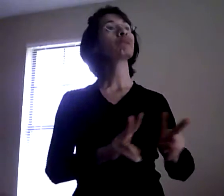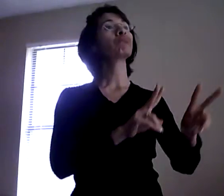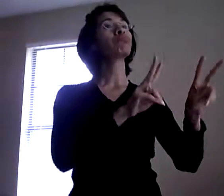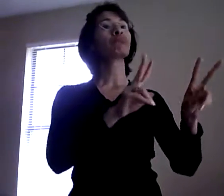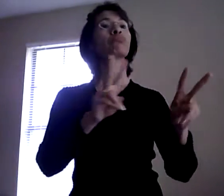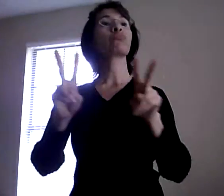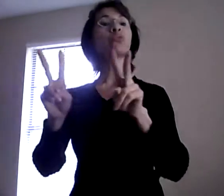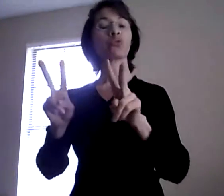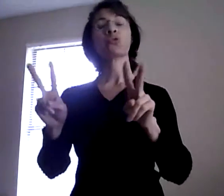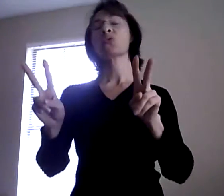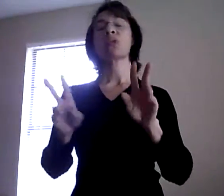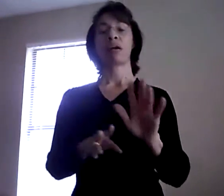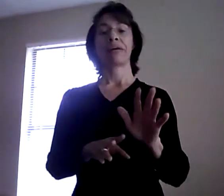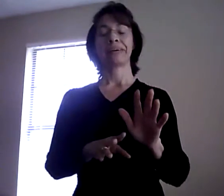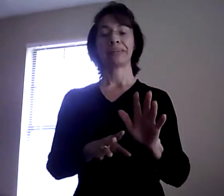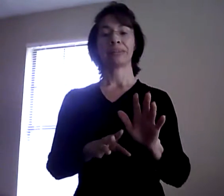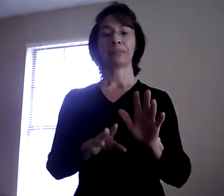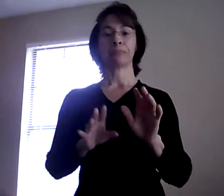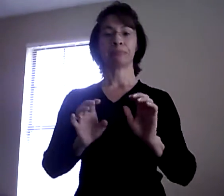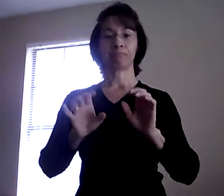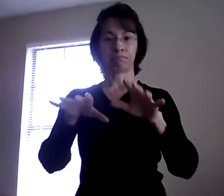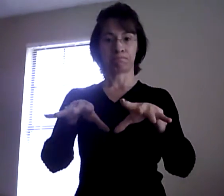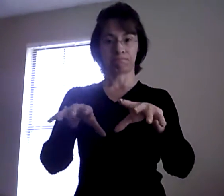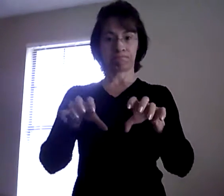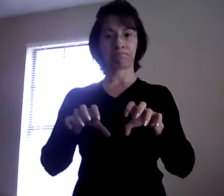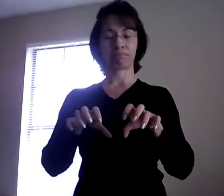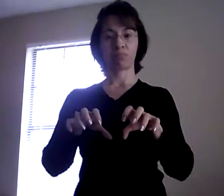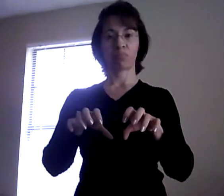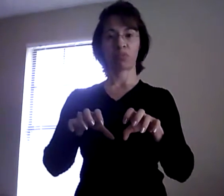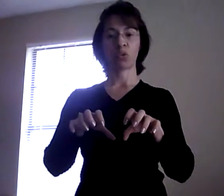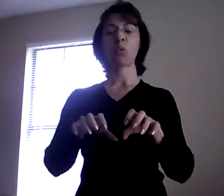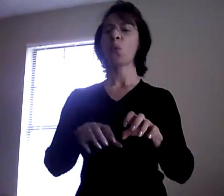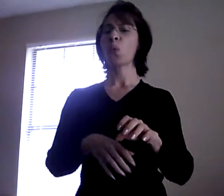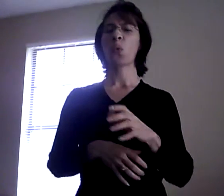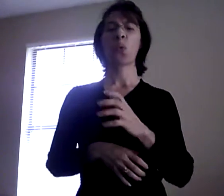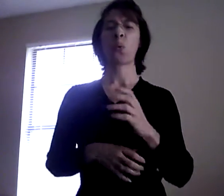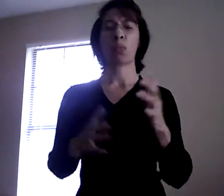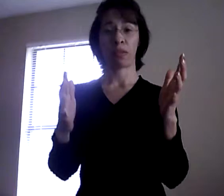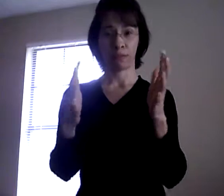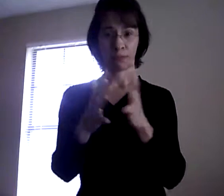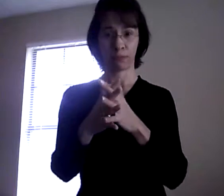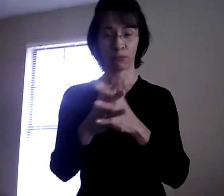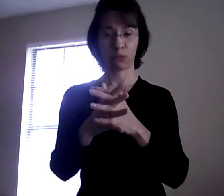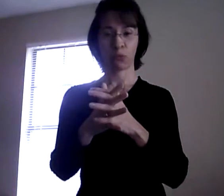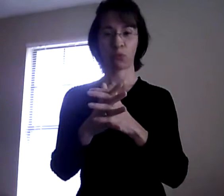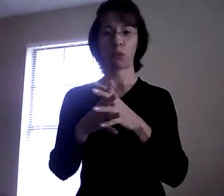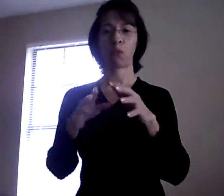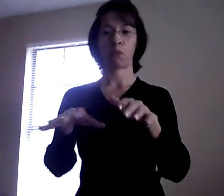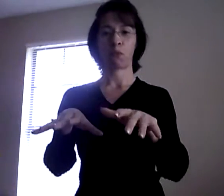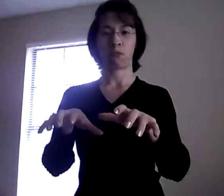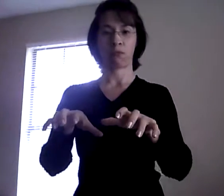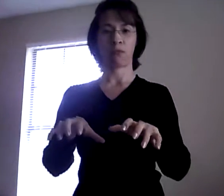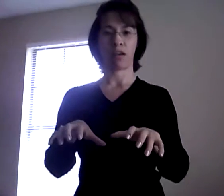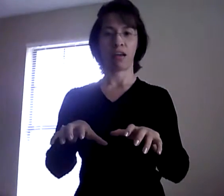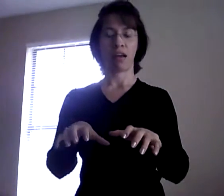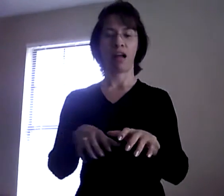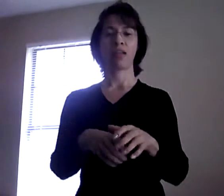There at the if they're football fans, you can show them that. The old French Quarter. You could go there. If you